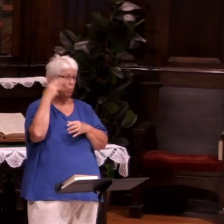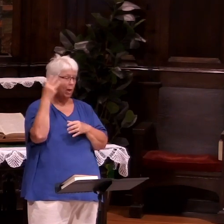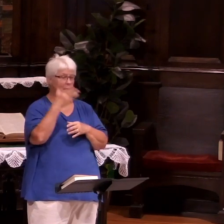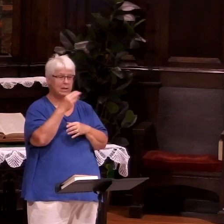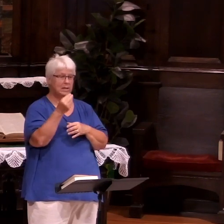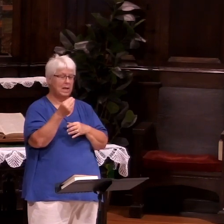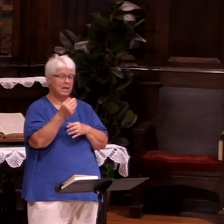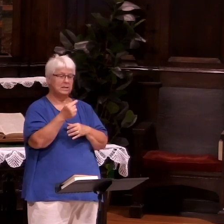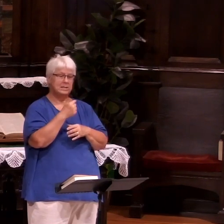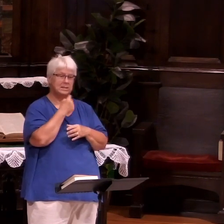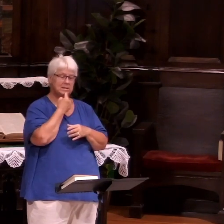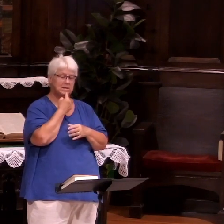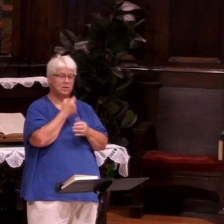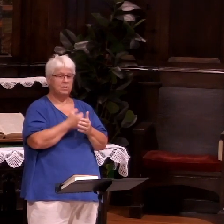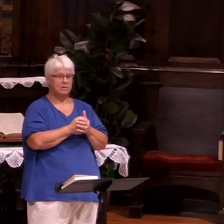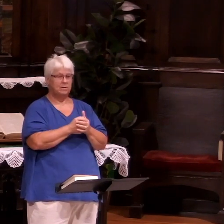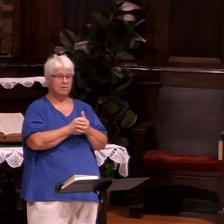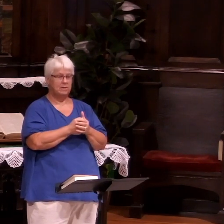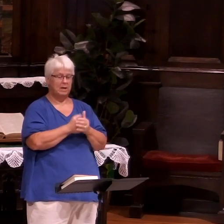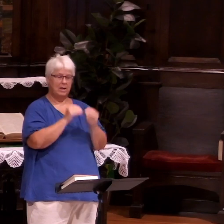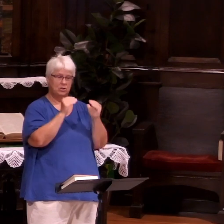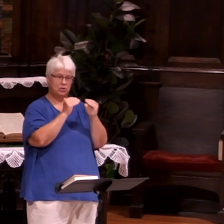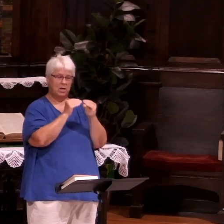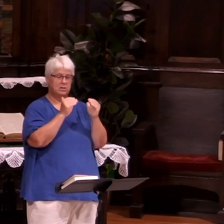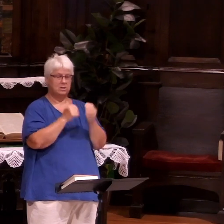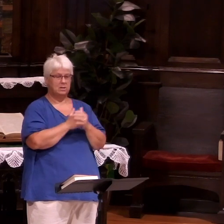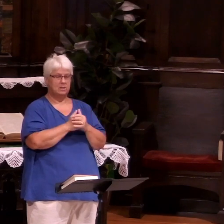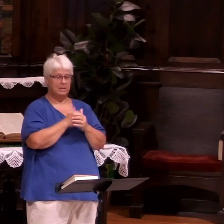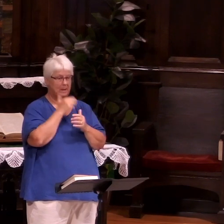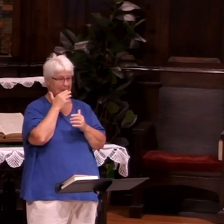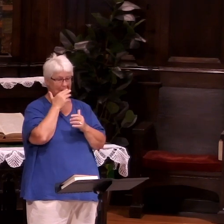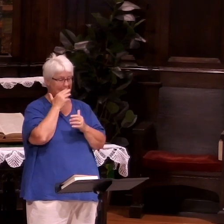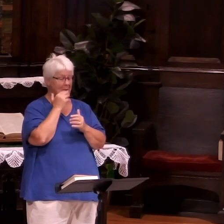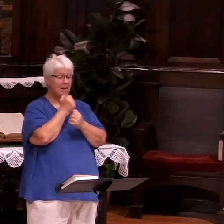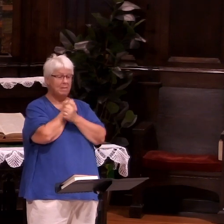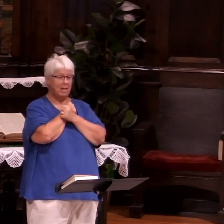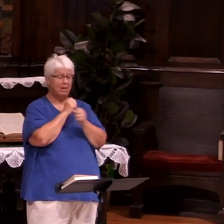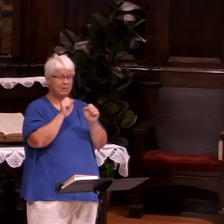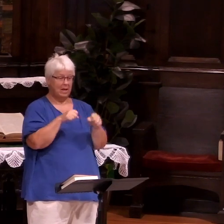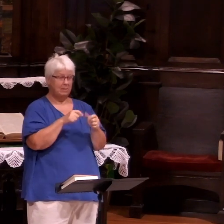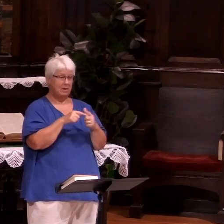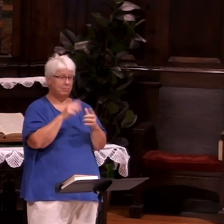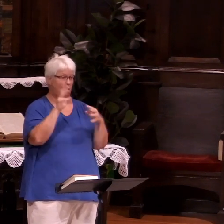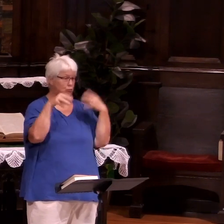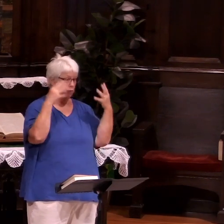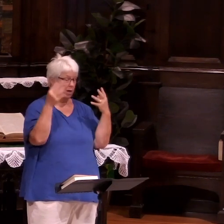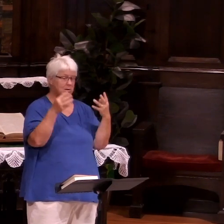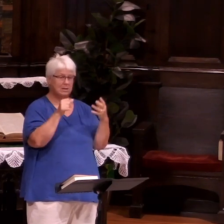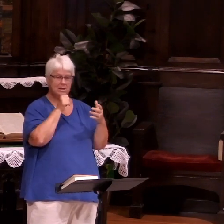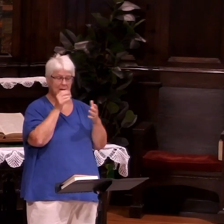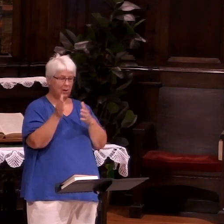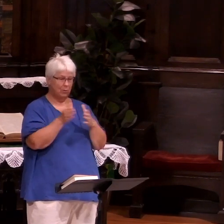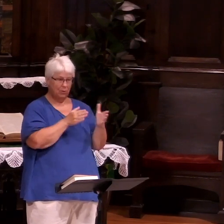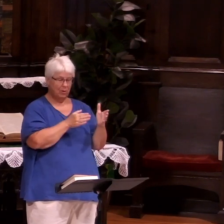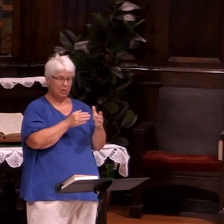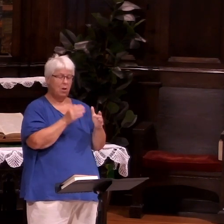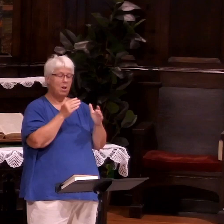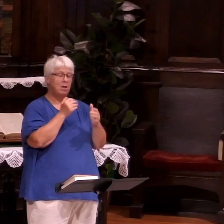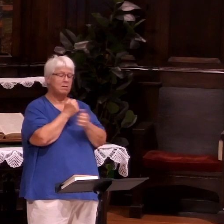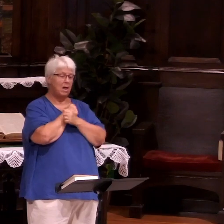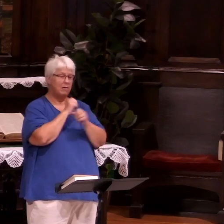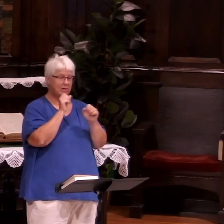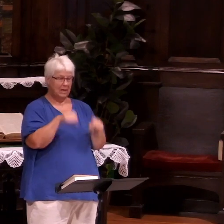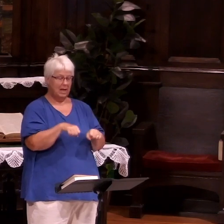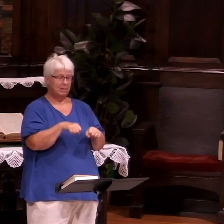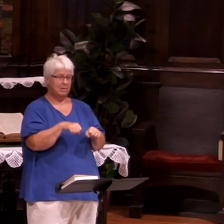and sincere and just. Love can sometimes be more chaos than order. Love can also